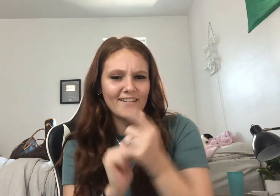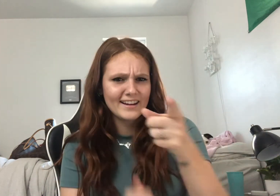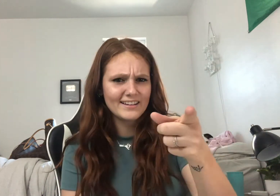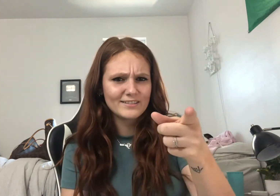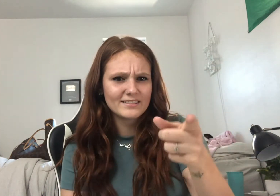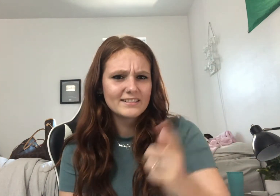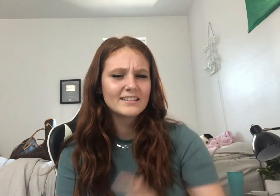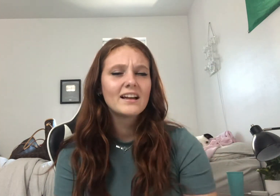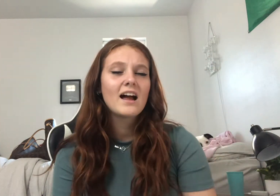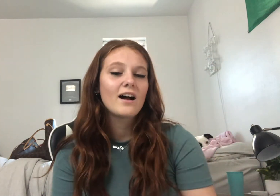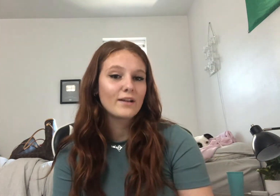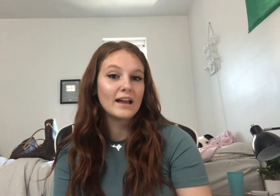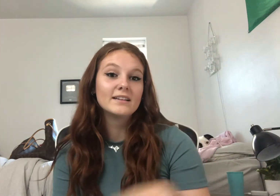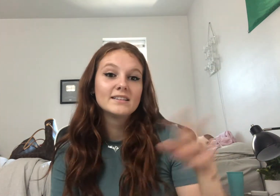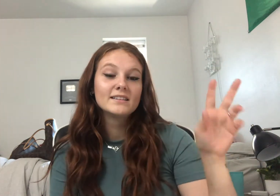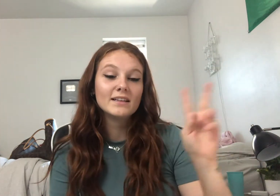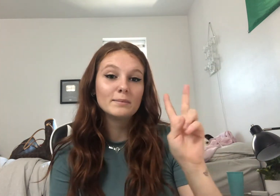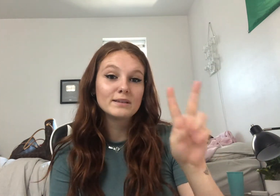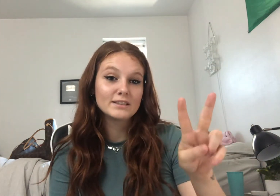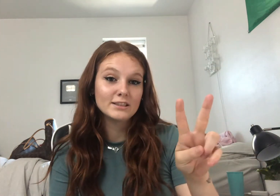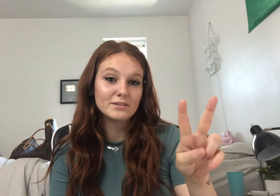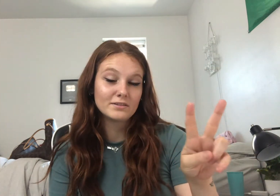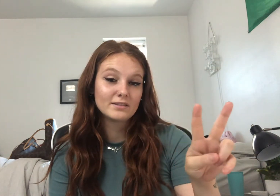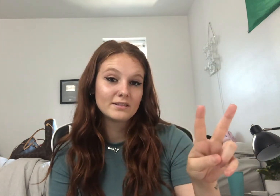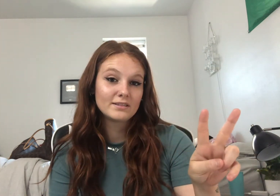you? Okay, number 2.